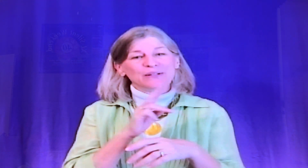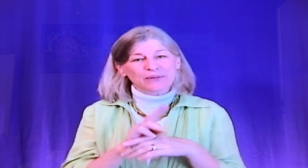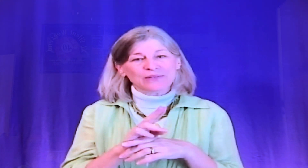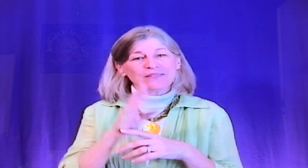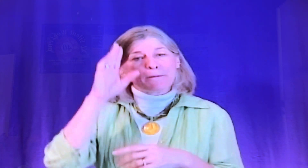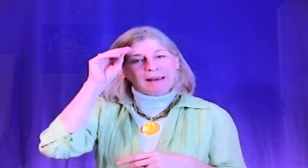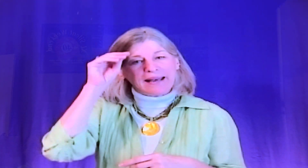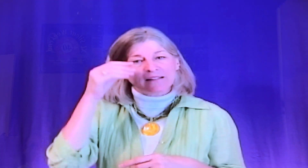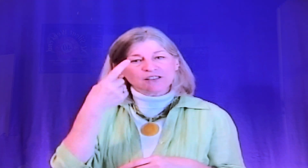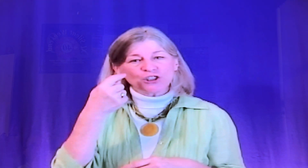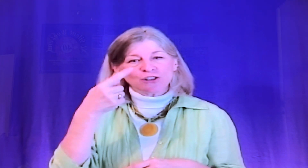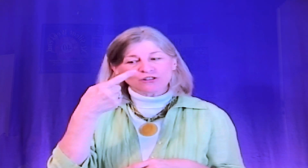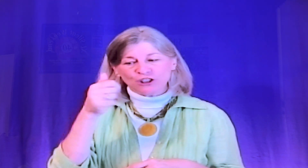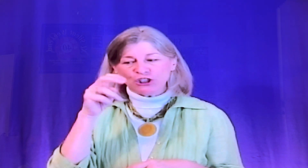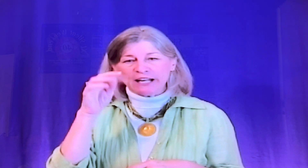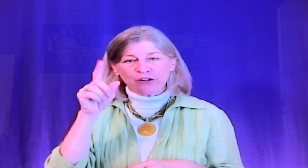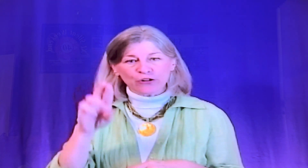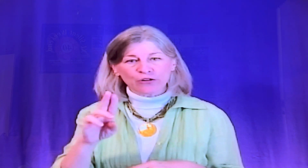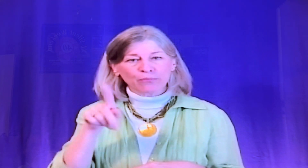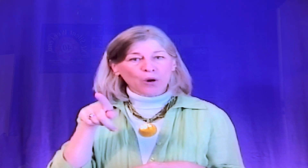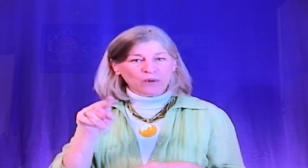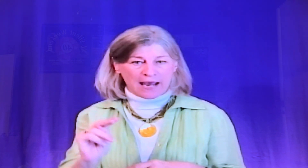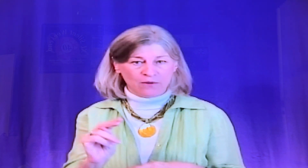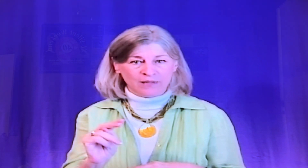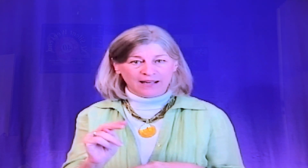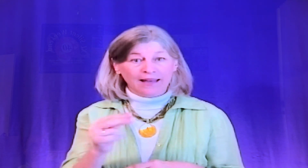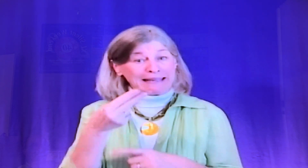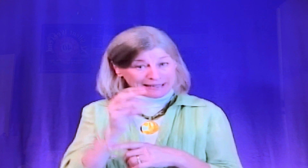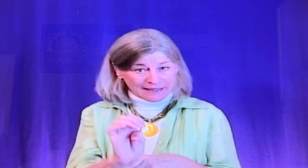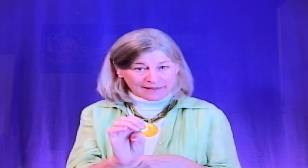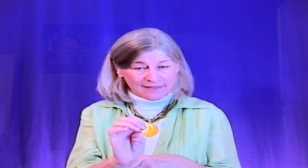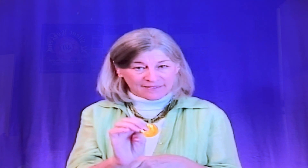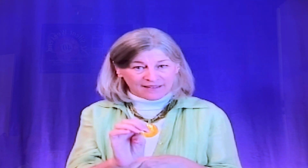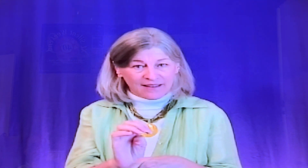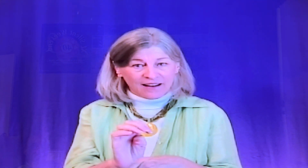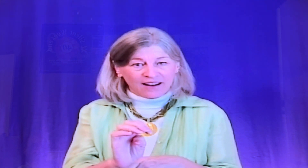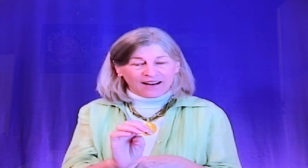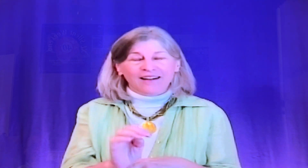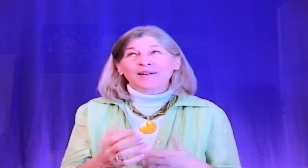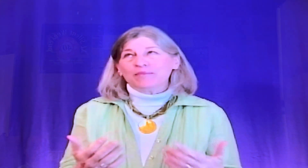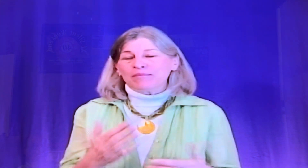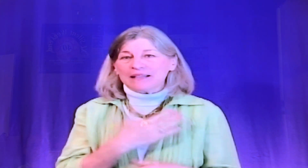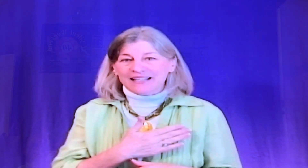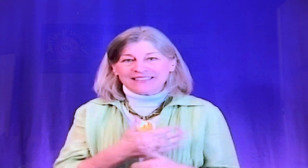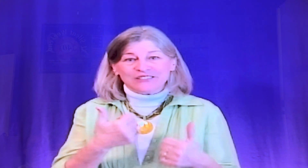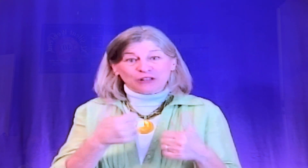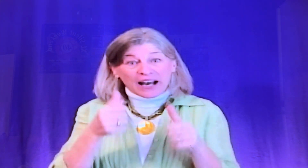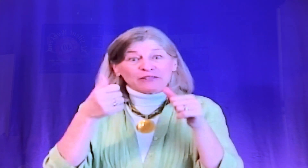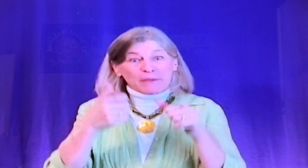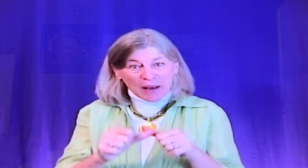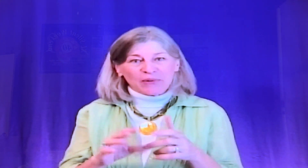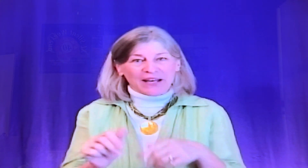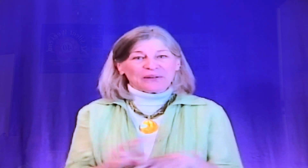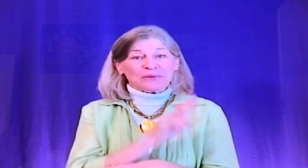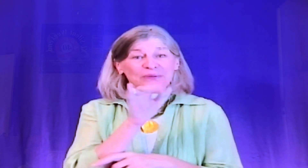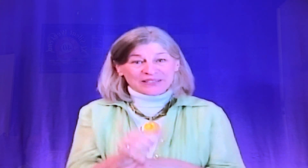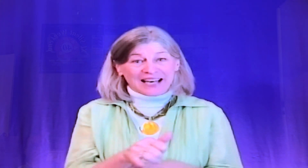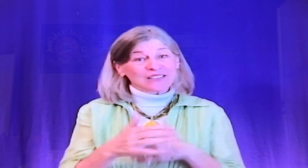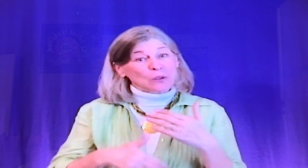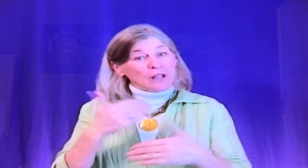use the male gender pronoun, he, please try to remember that you use that so later